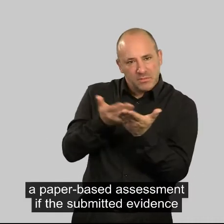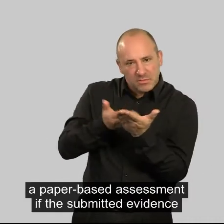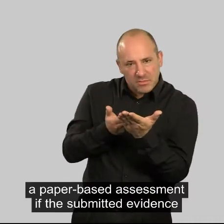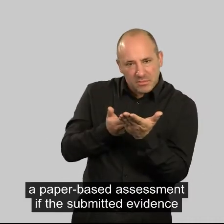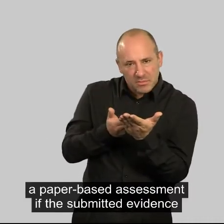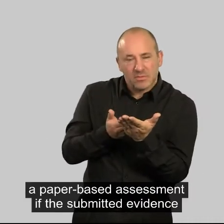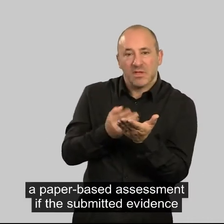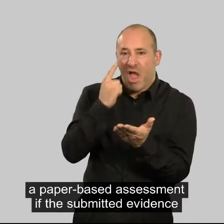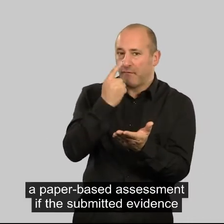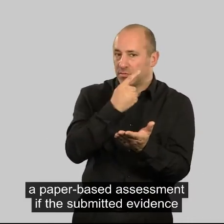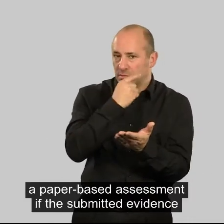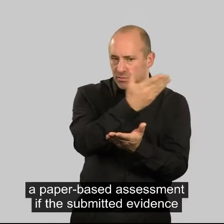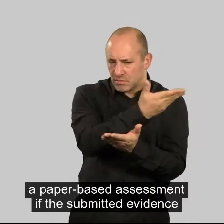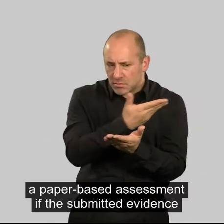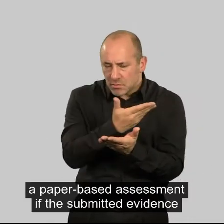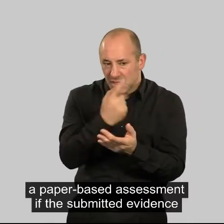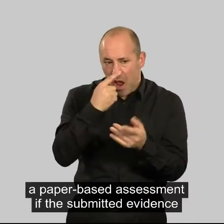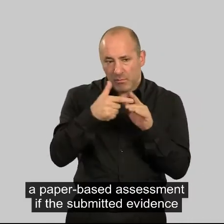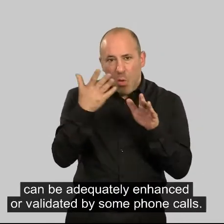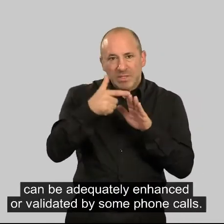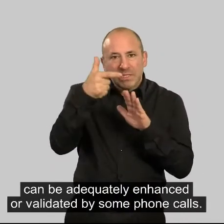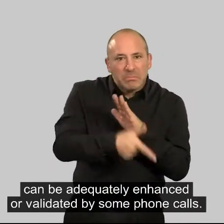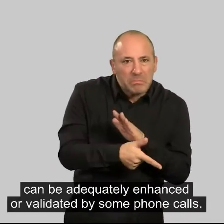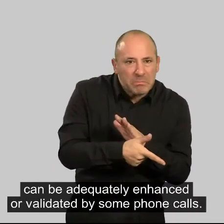if the submitted evidence can be adequately